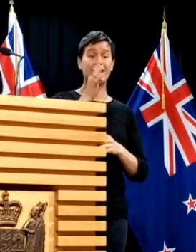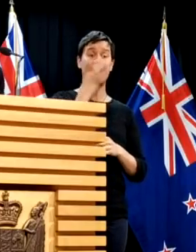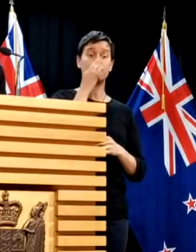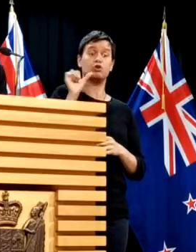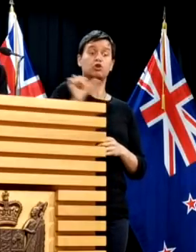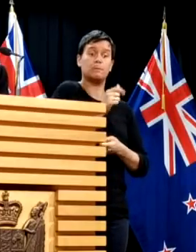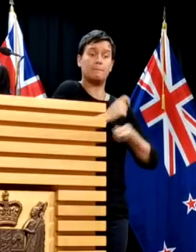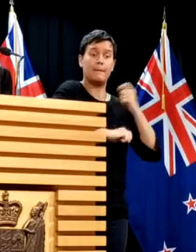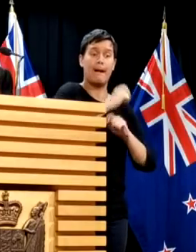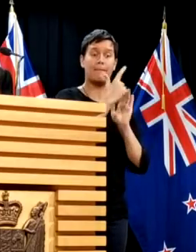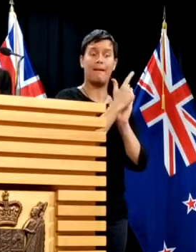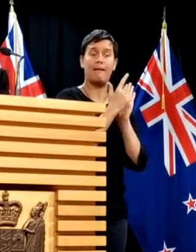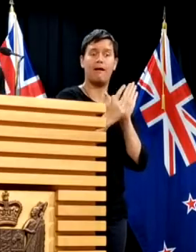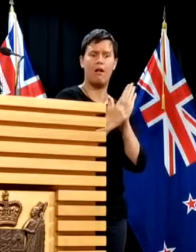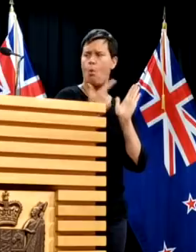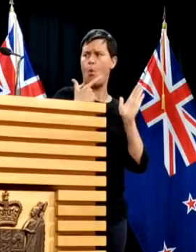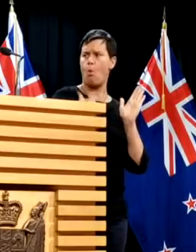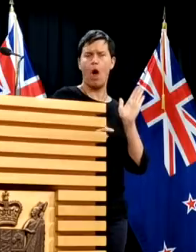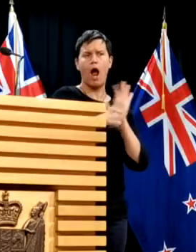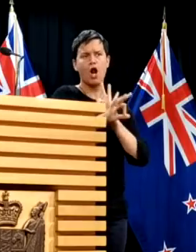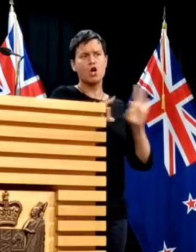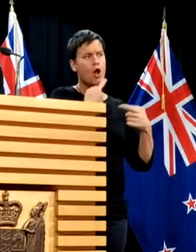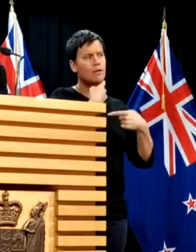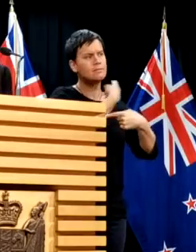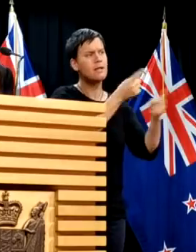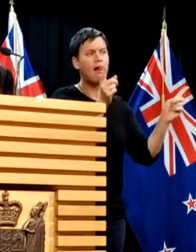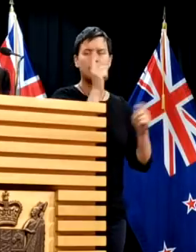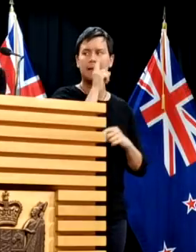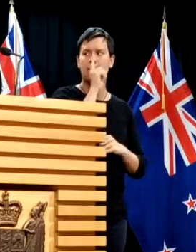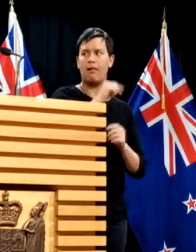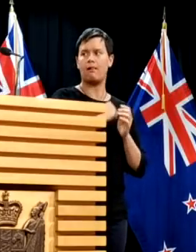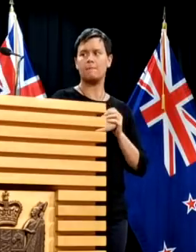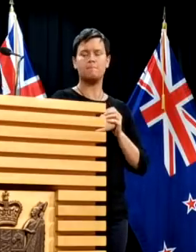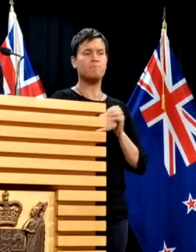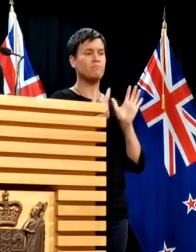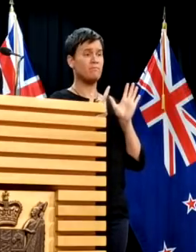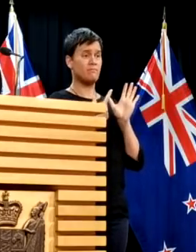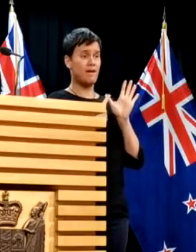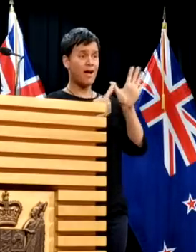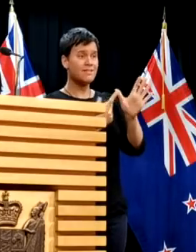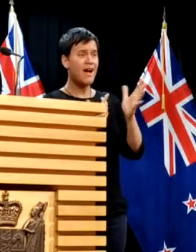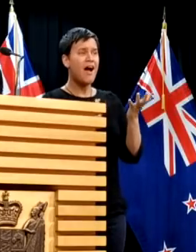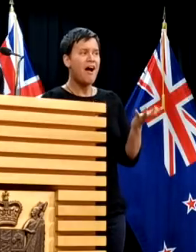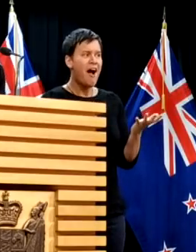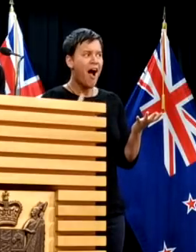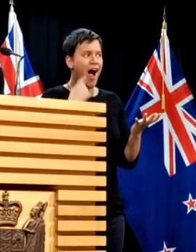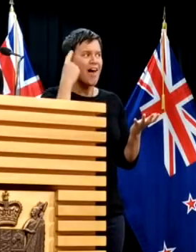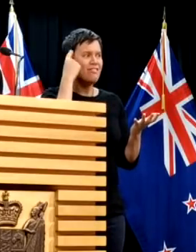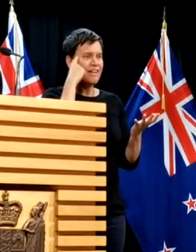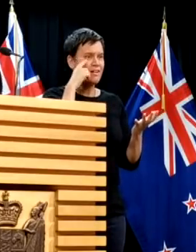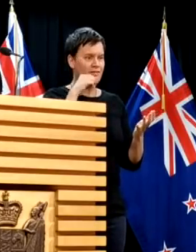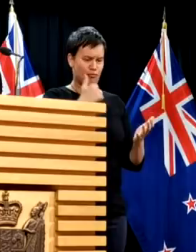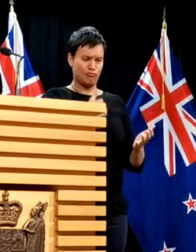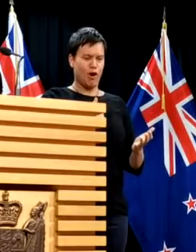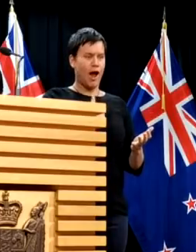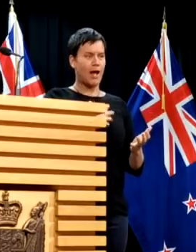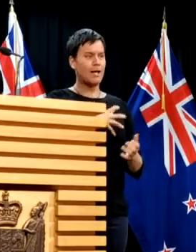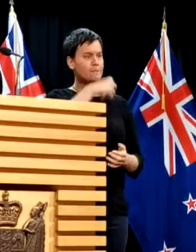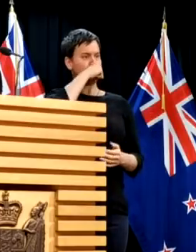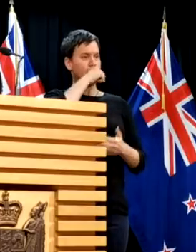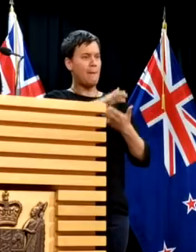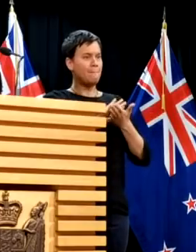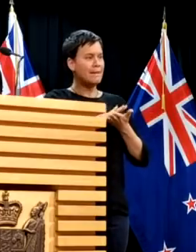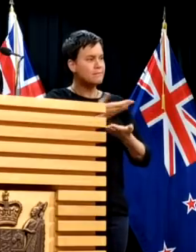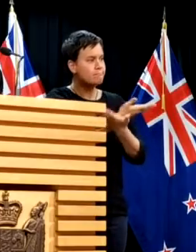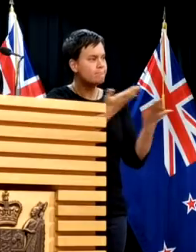have the courage of your convictions and say so? Well, firstly, I reject that me allowing New Zealanders to make up their own mind is anything